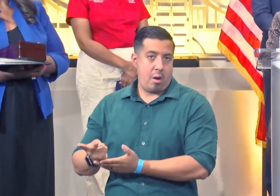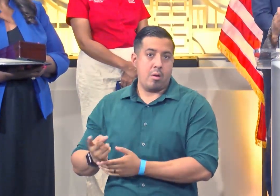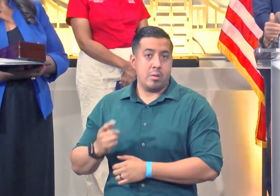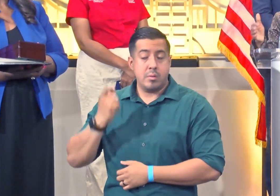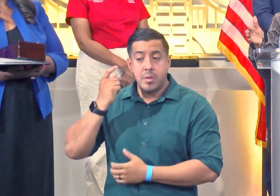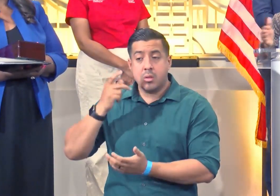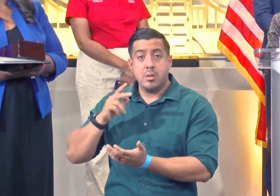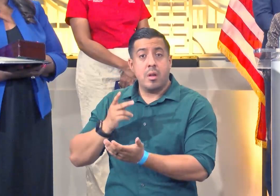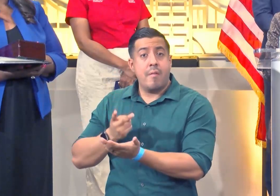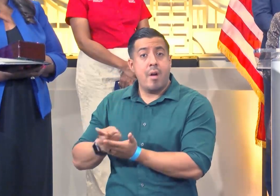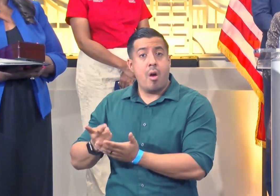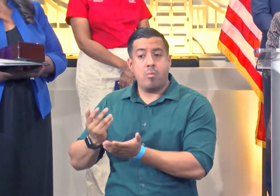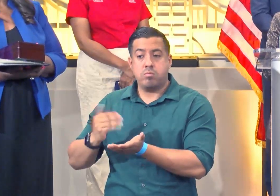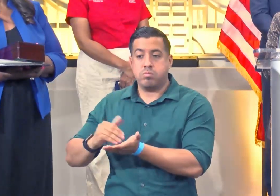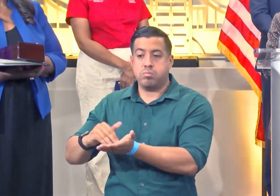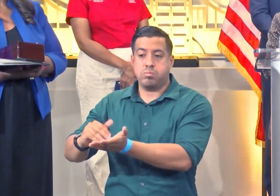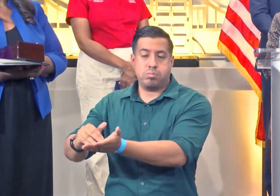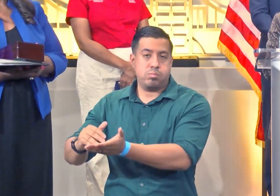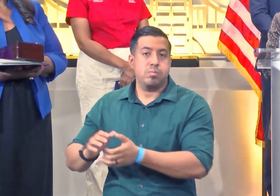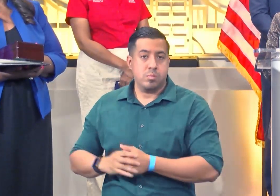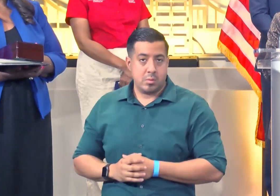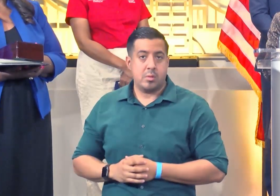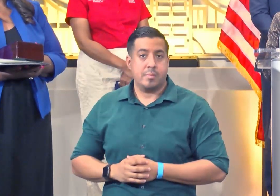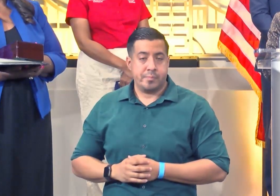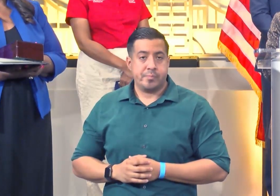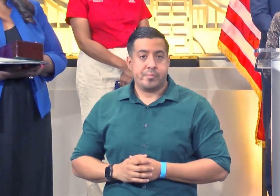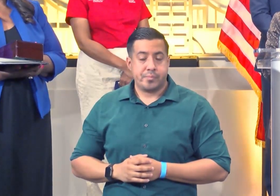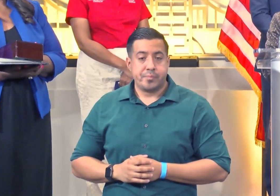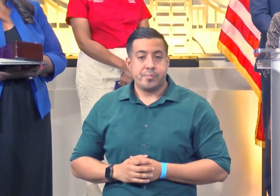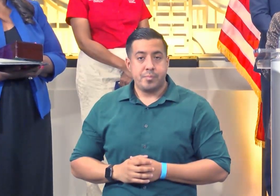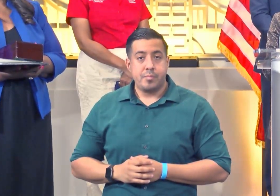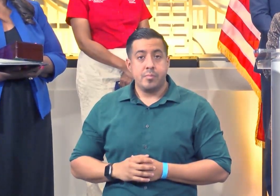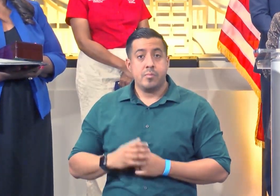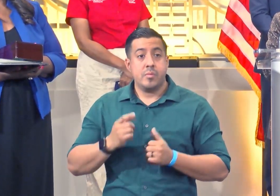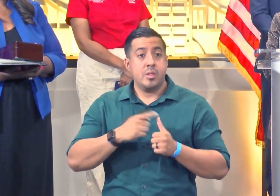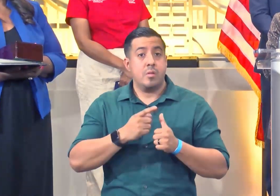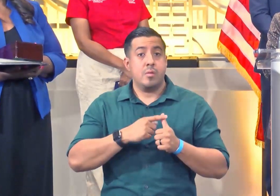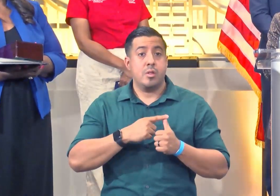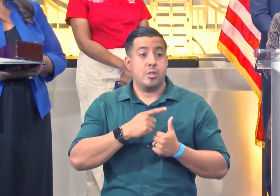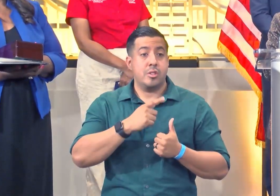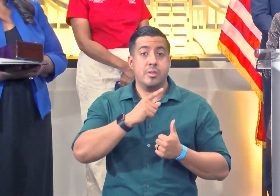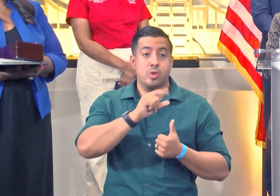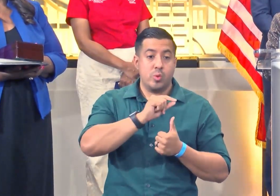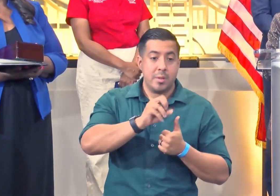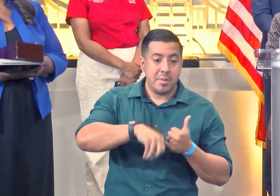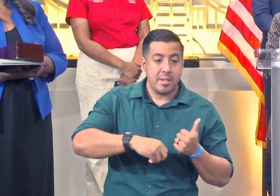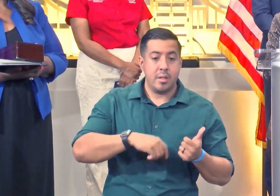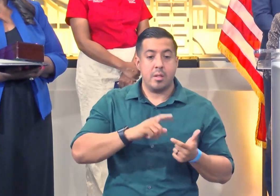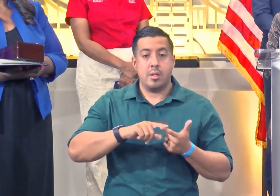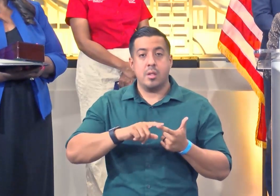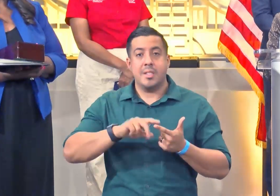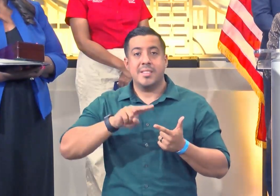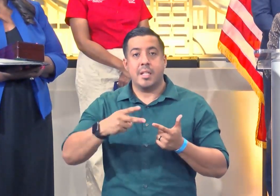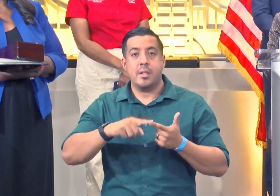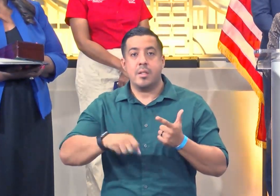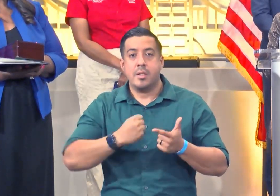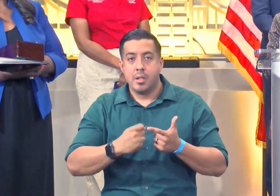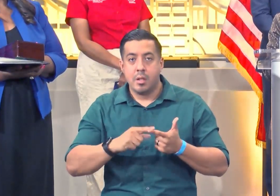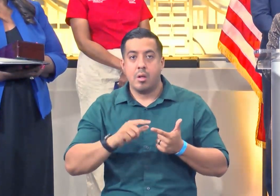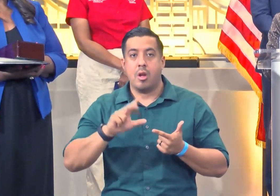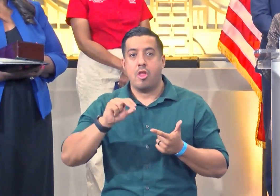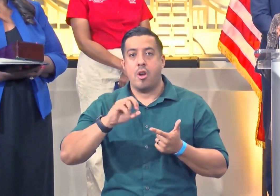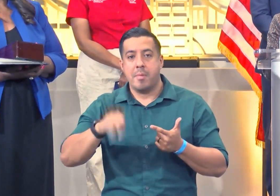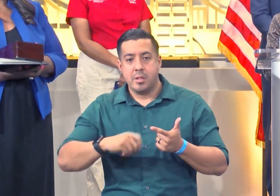They fail periodically over a period of time. First year, 20%, second year, 30%. Then you go